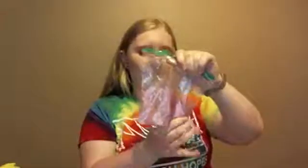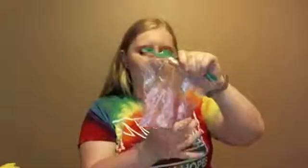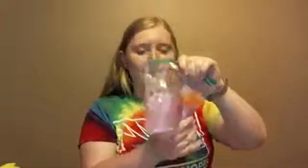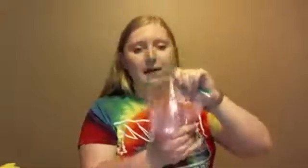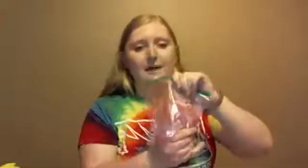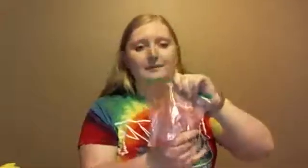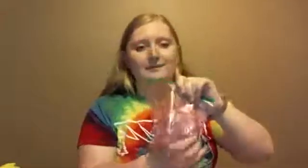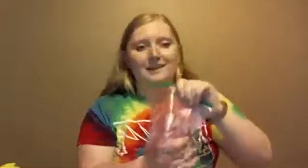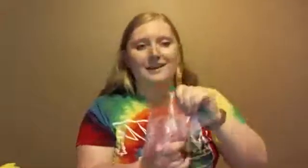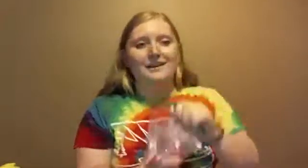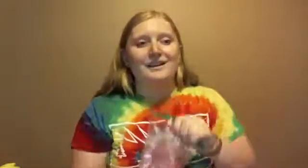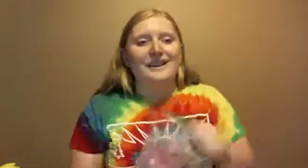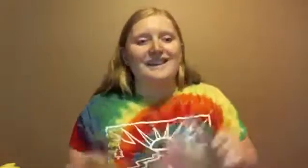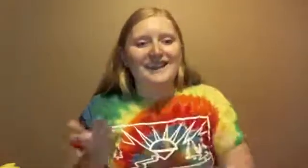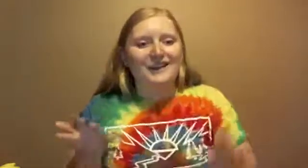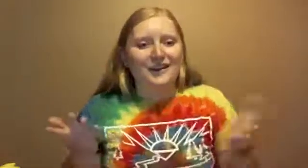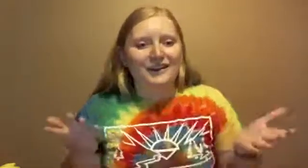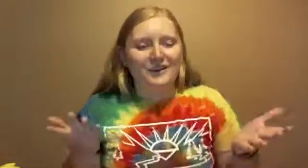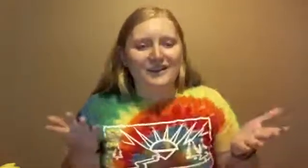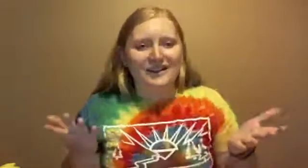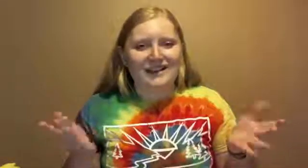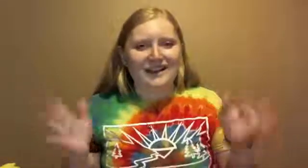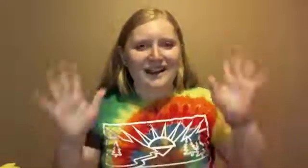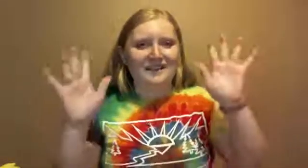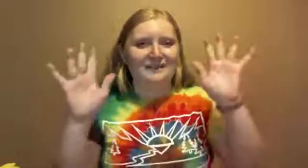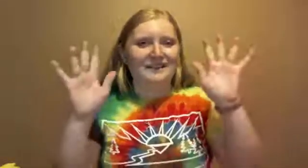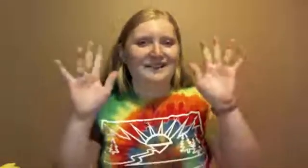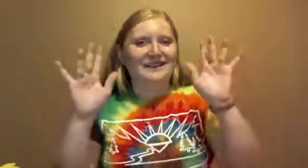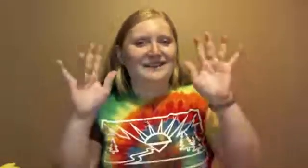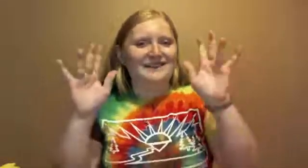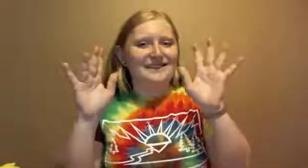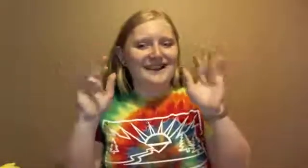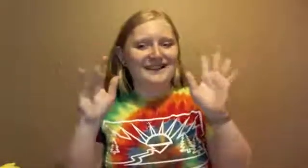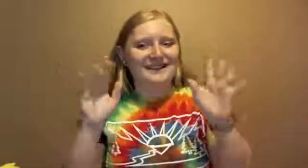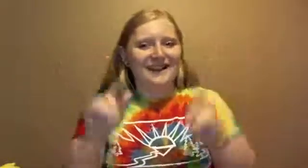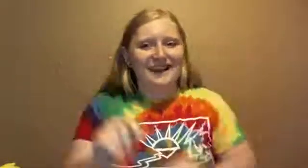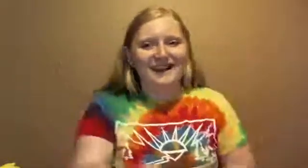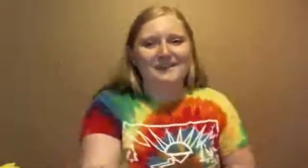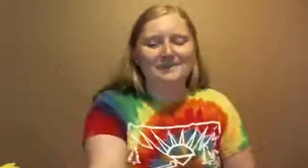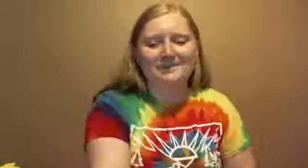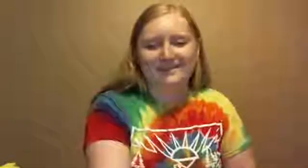made today. Thank you guys for watching and I will see you next time.